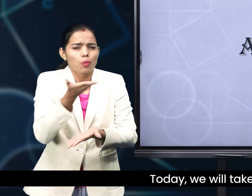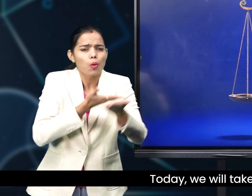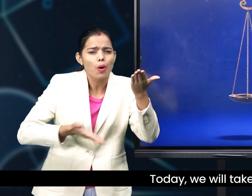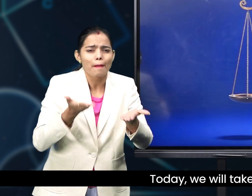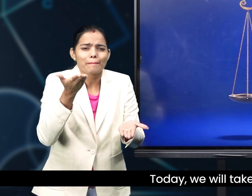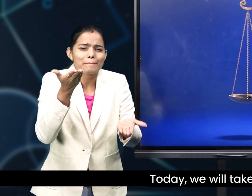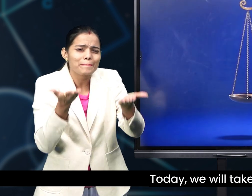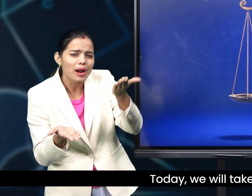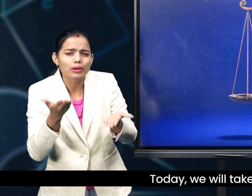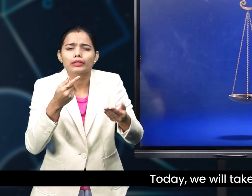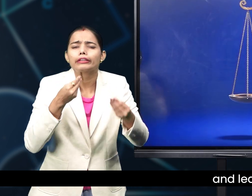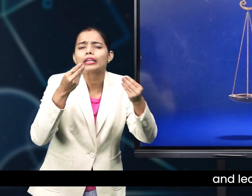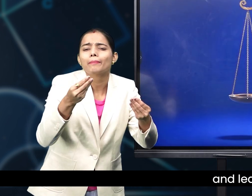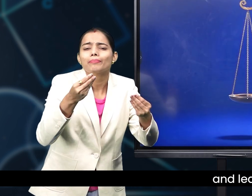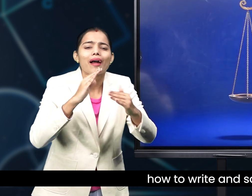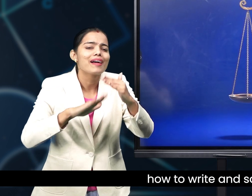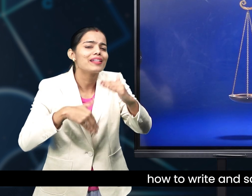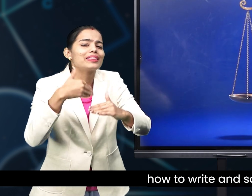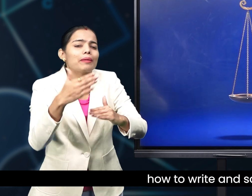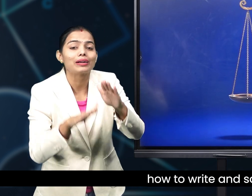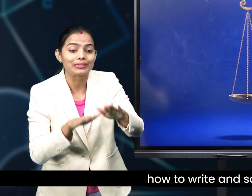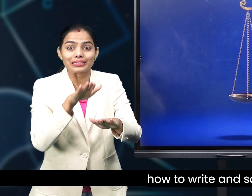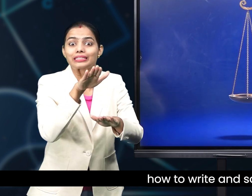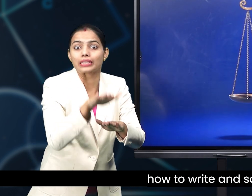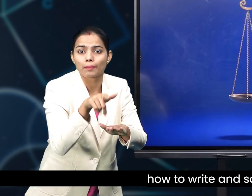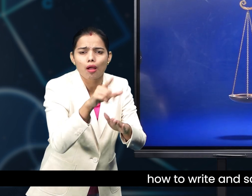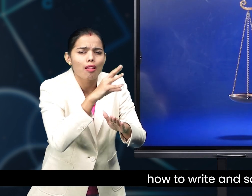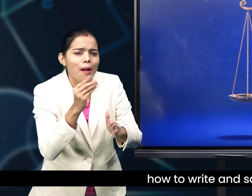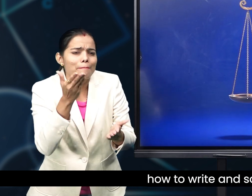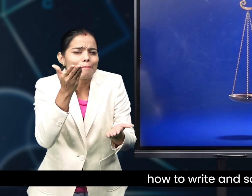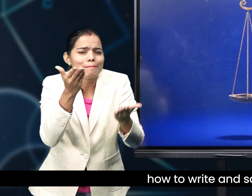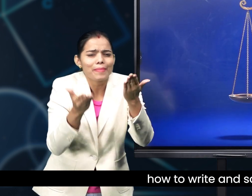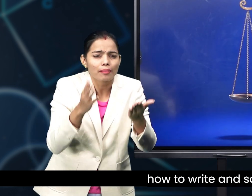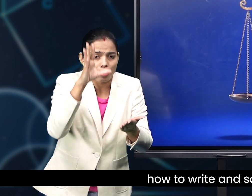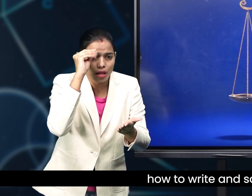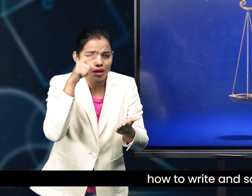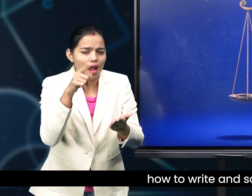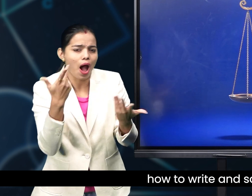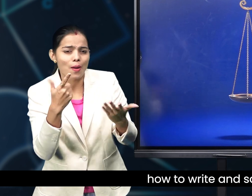will take the next step and learn how to write and solve equations.